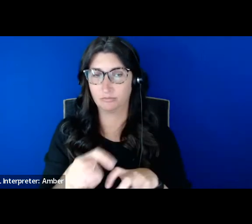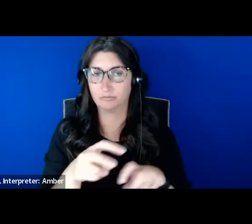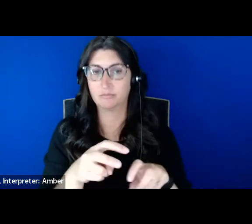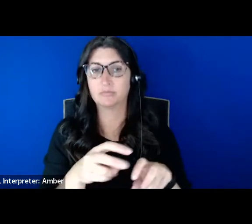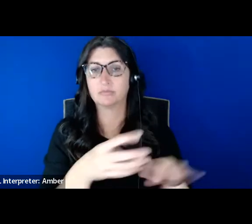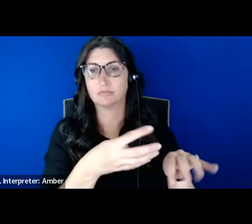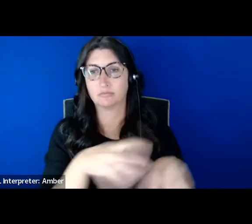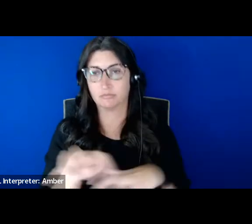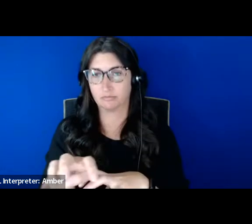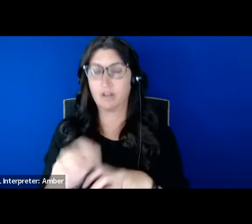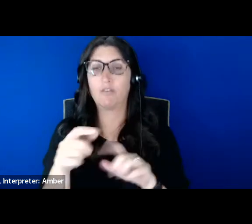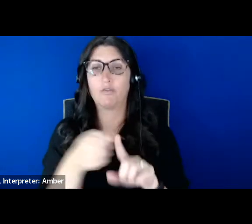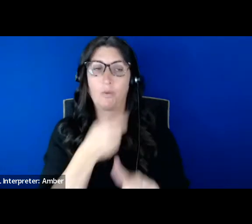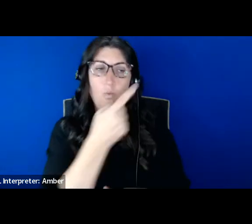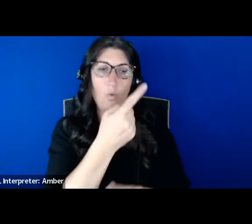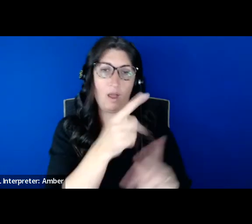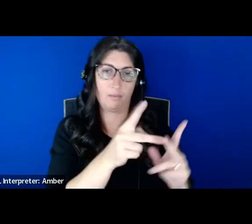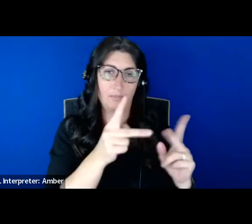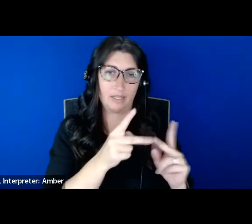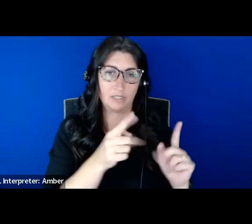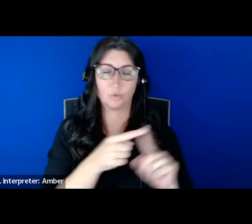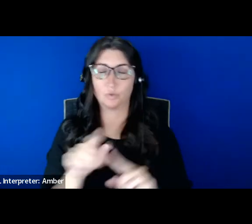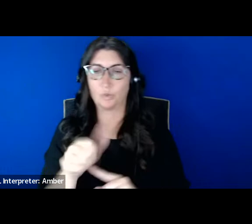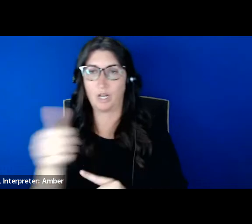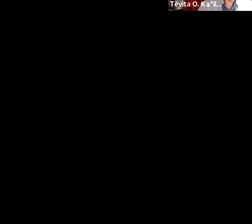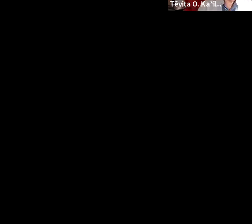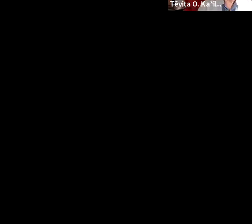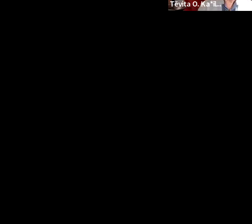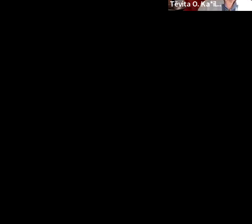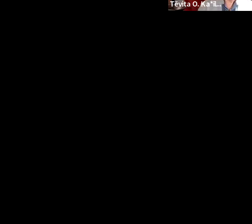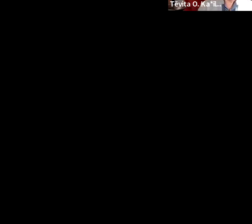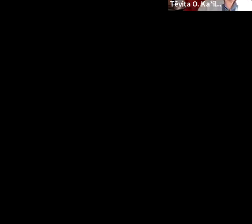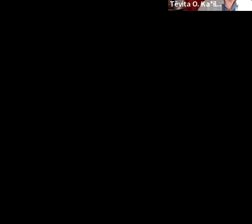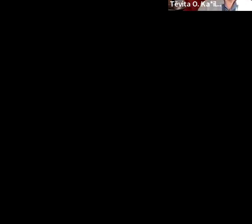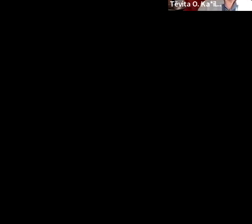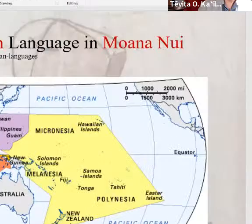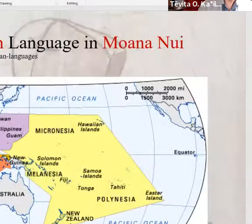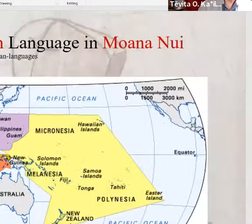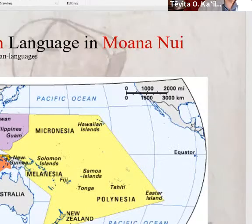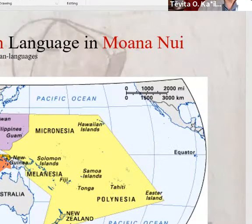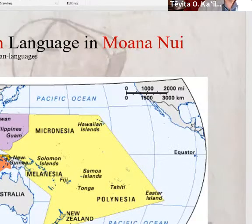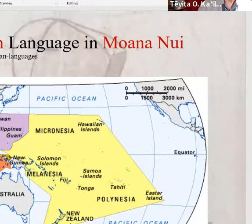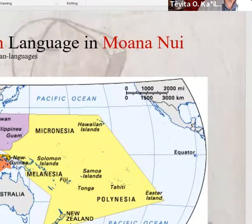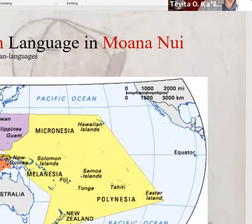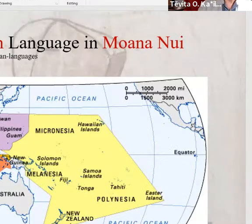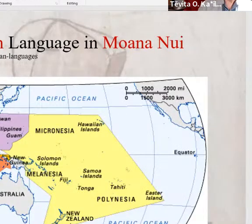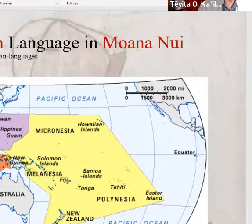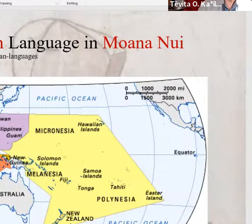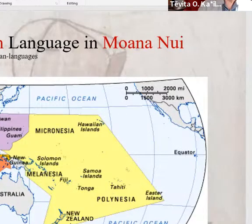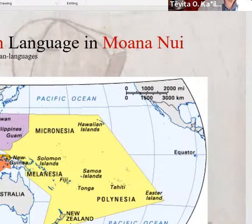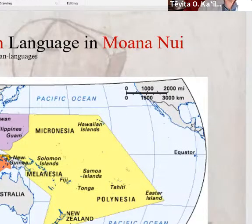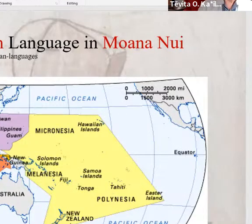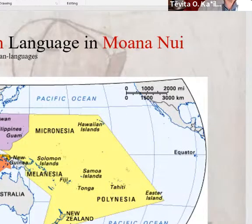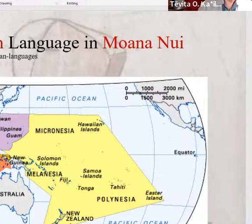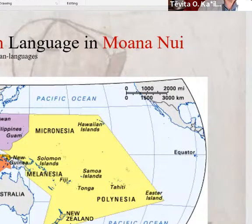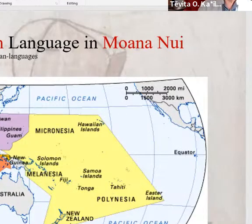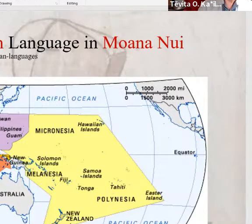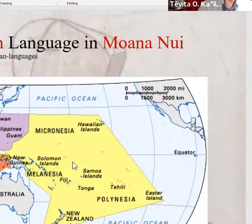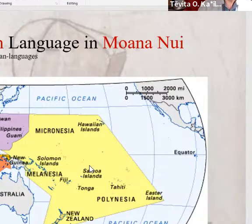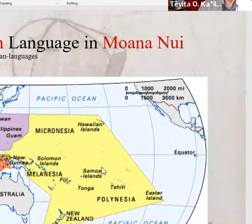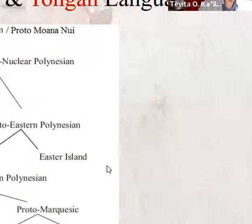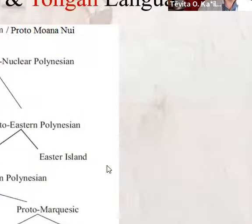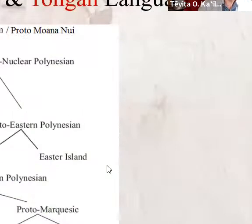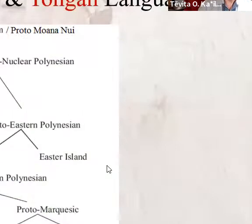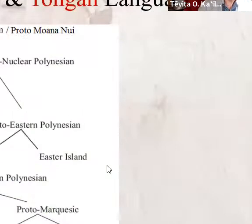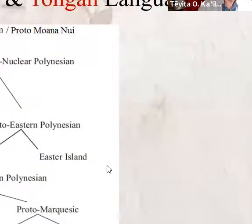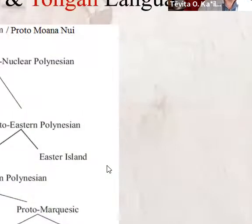place to another. So here we go. Show you the slide here. So this is the